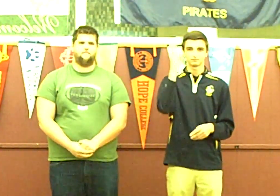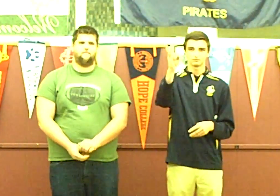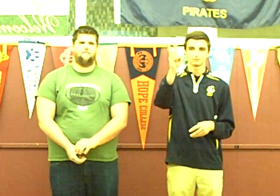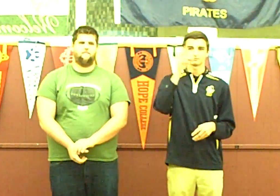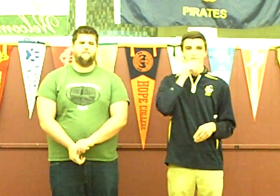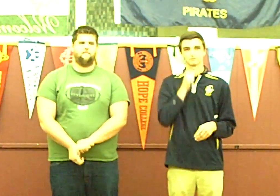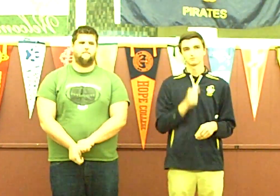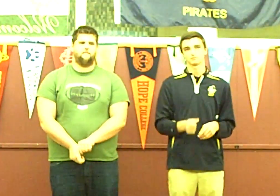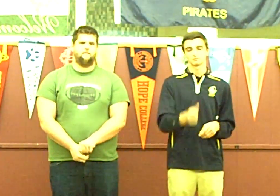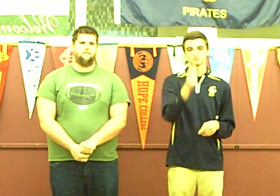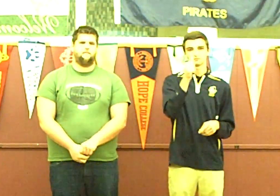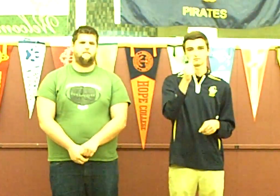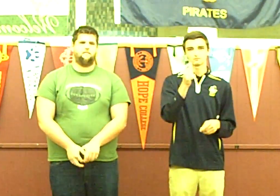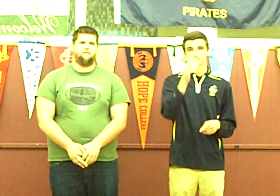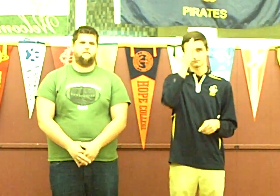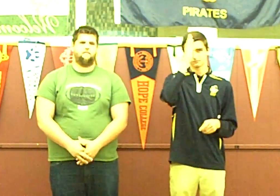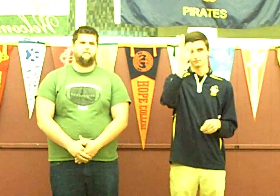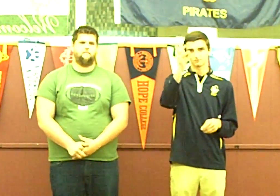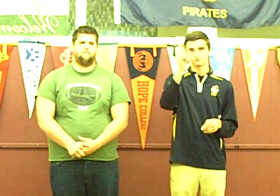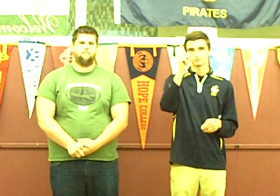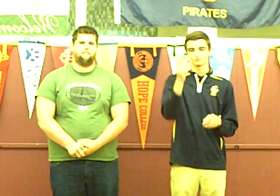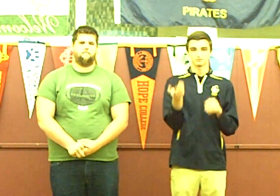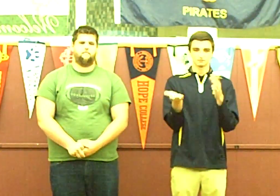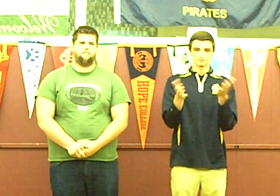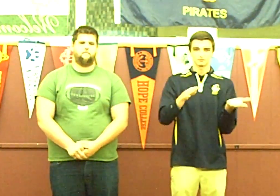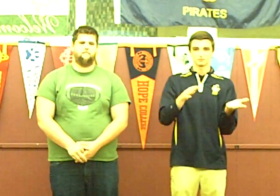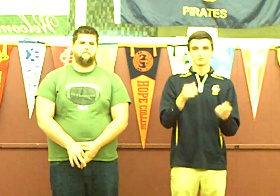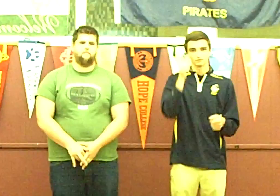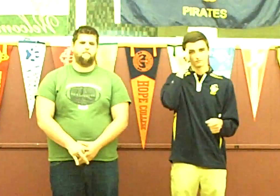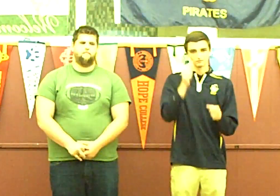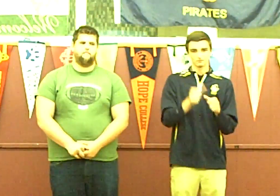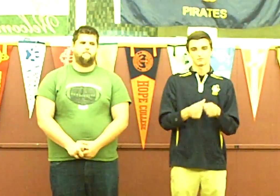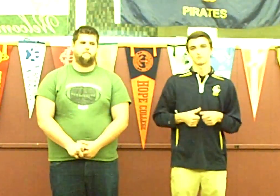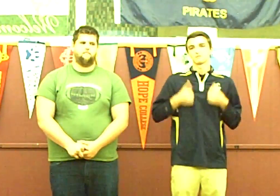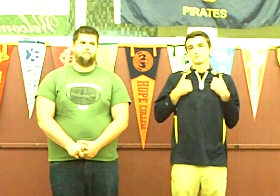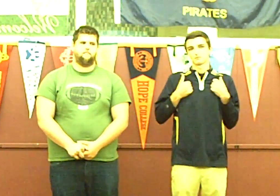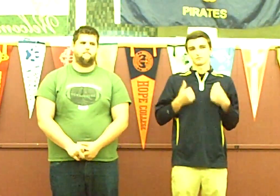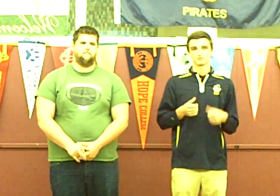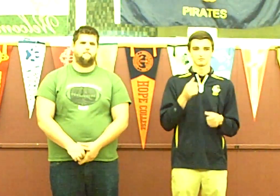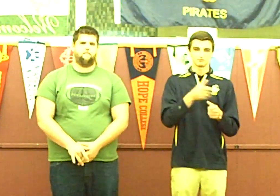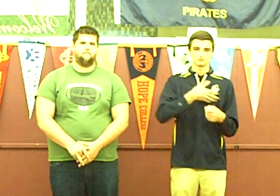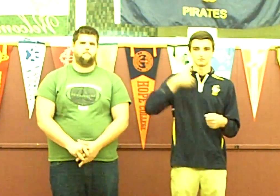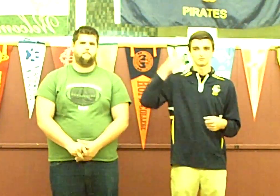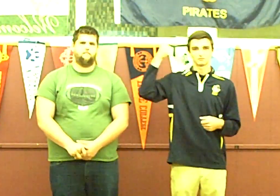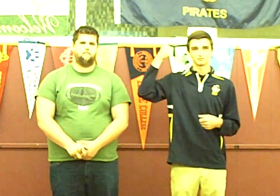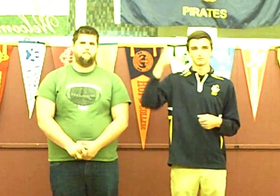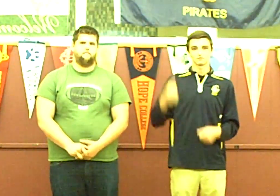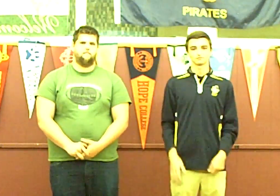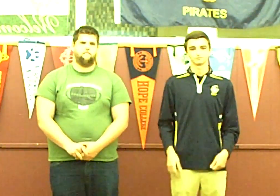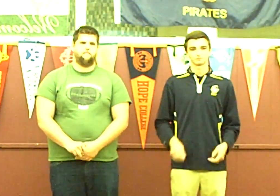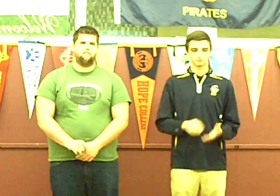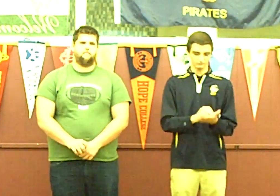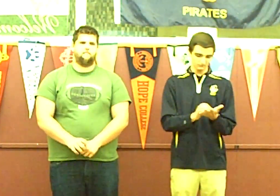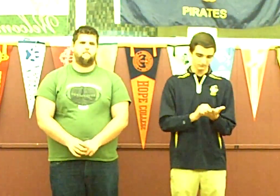Soon I'll be sixty years old. My daddy got sixty-one. Remember life and then your life becomes a better one.